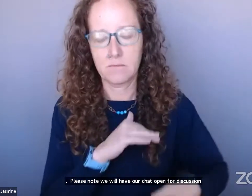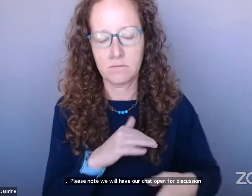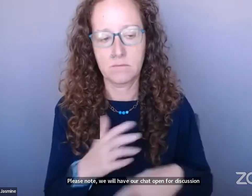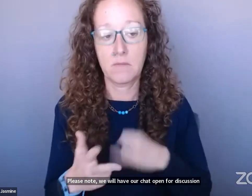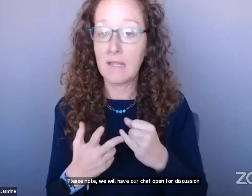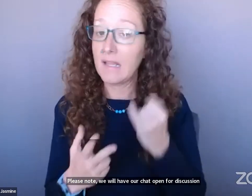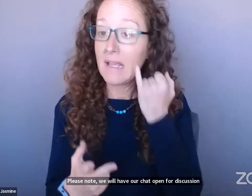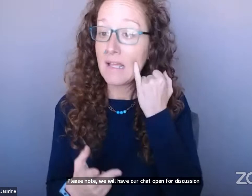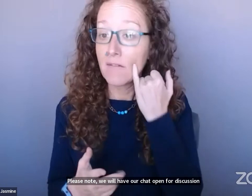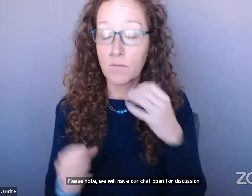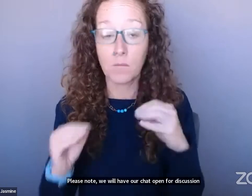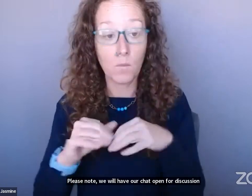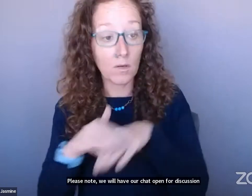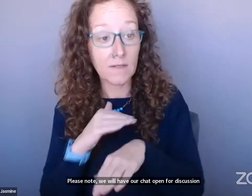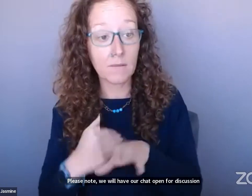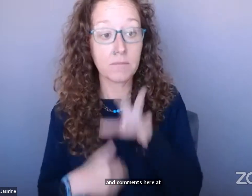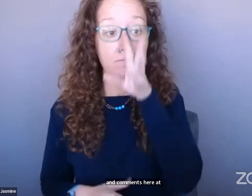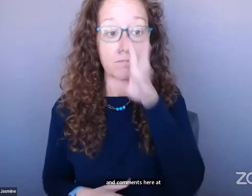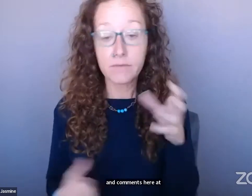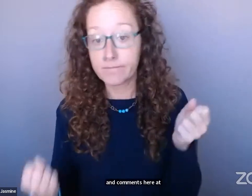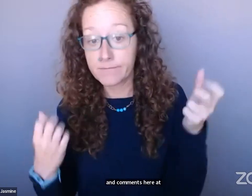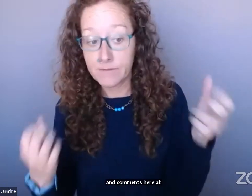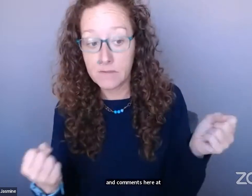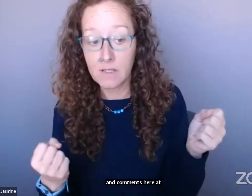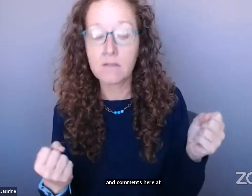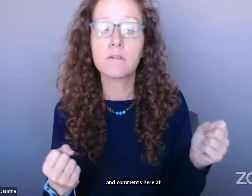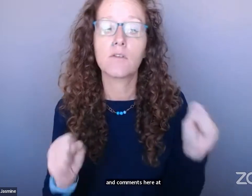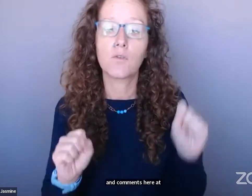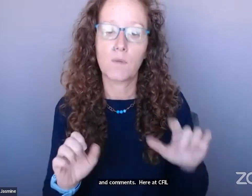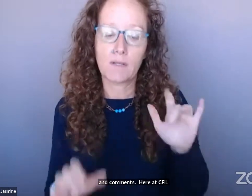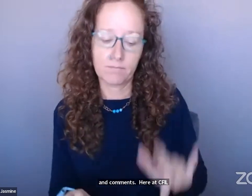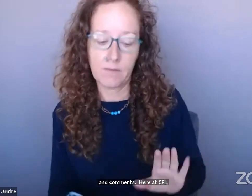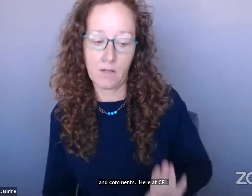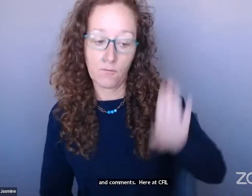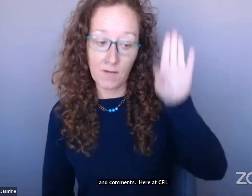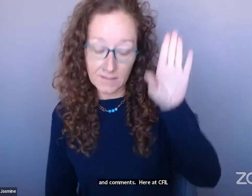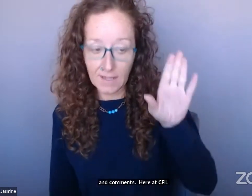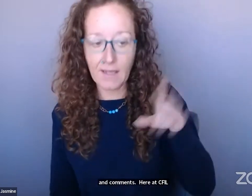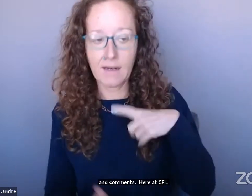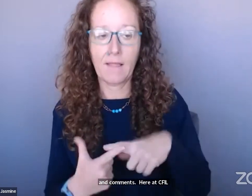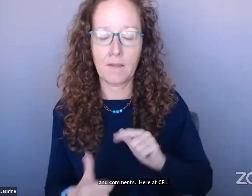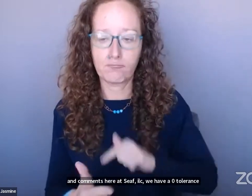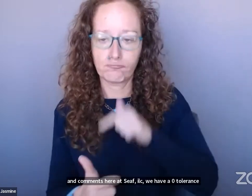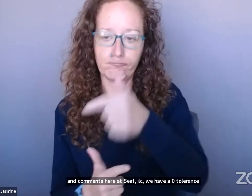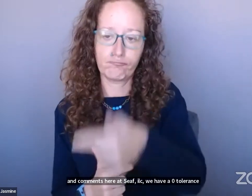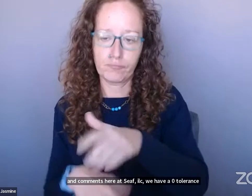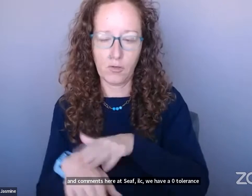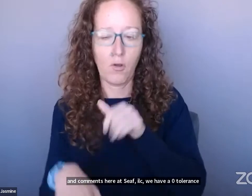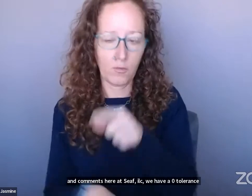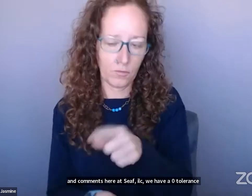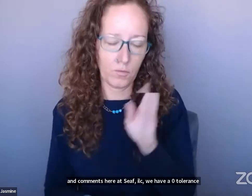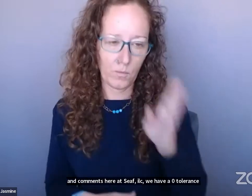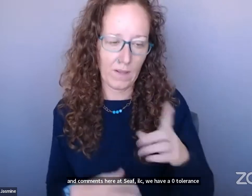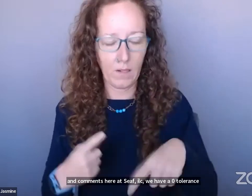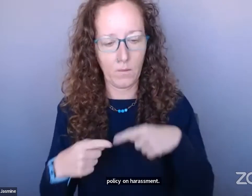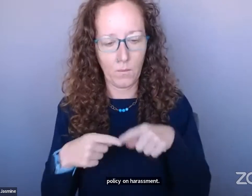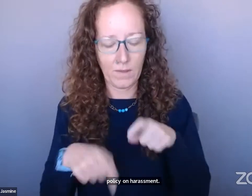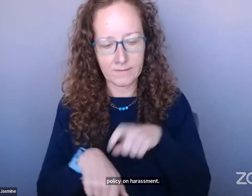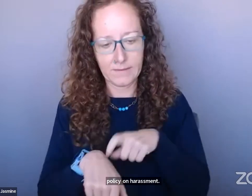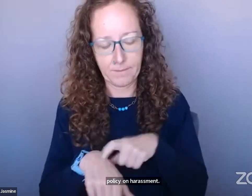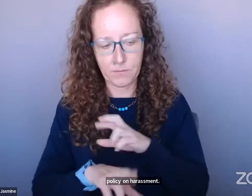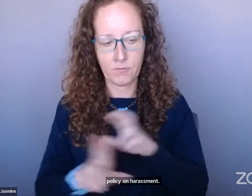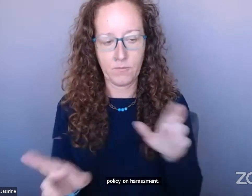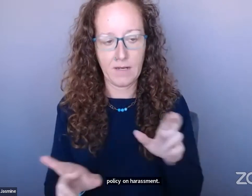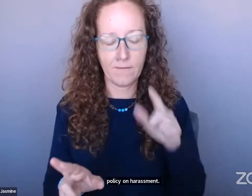section. We will try our best to address everyone's questions with the time that we have allotted. Thank you, everybody,